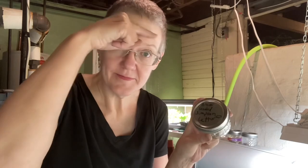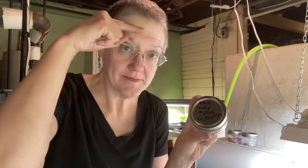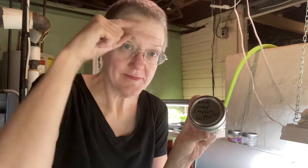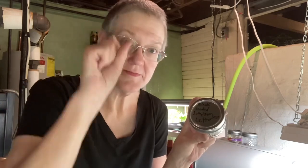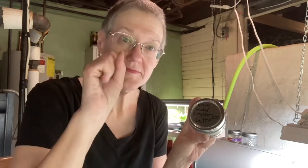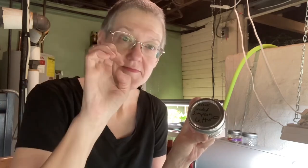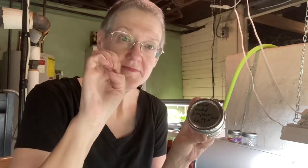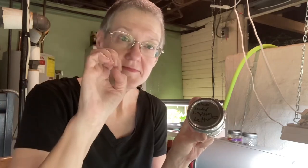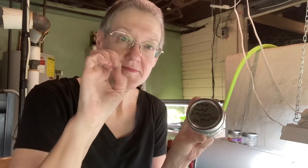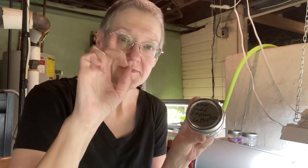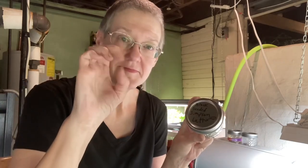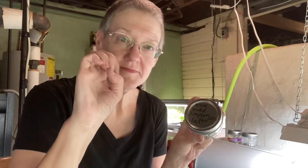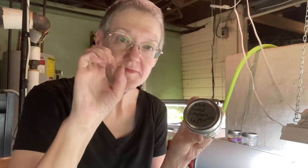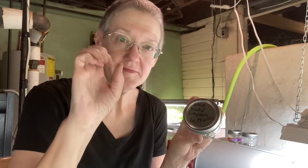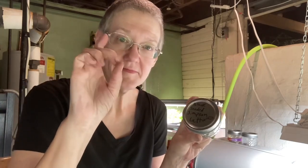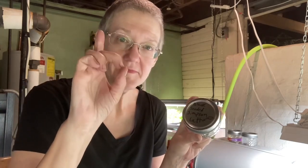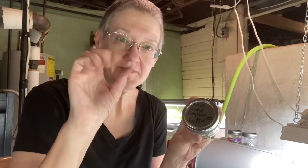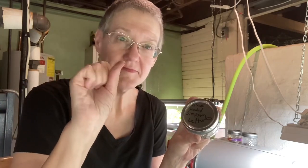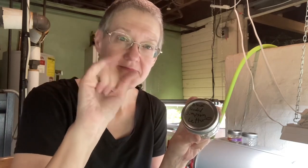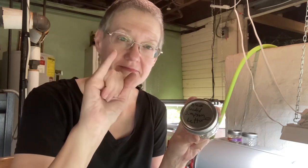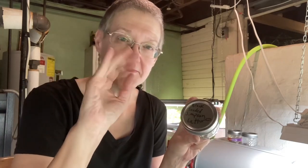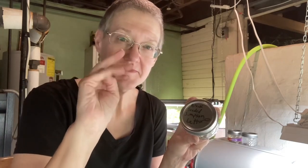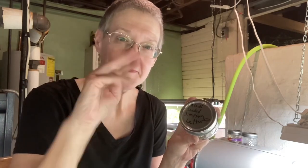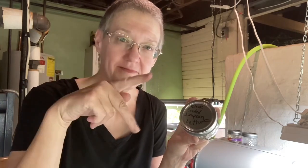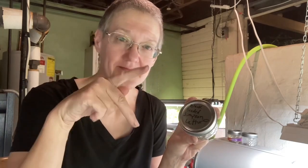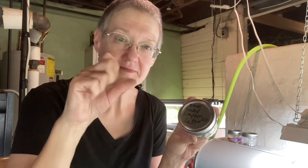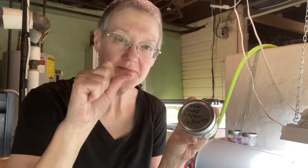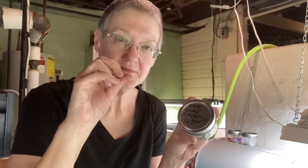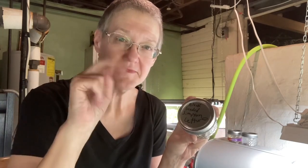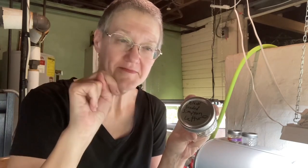and black seeded Simpson